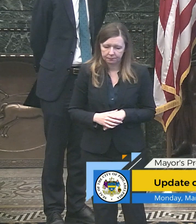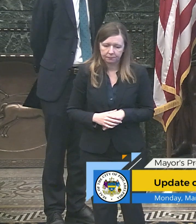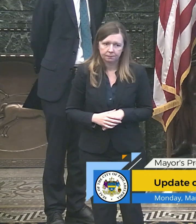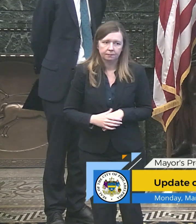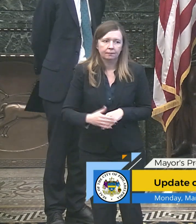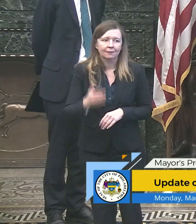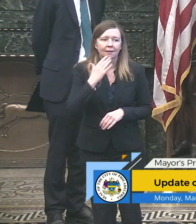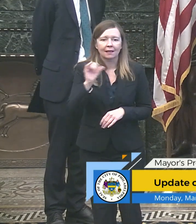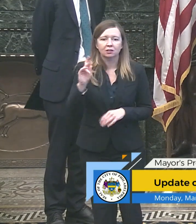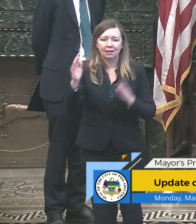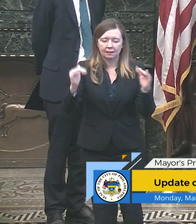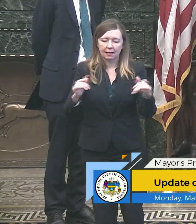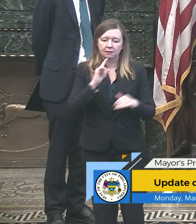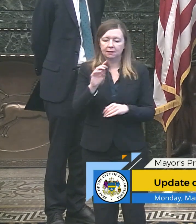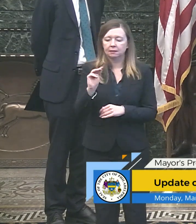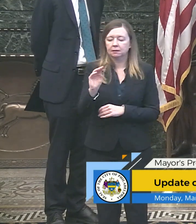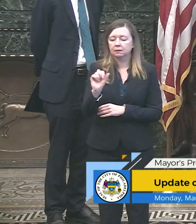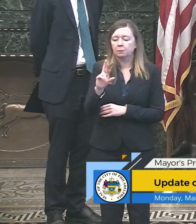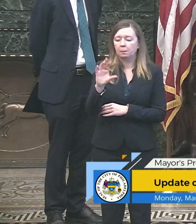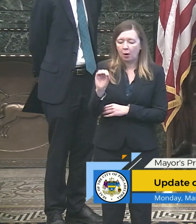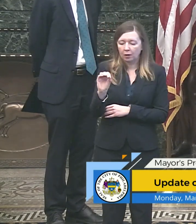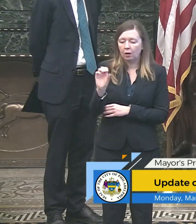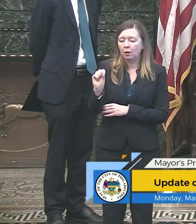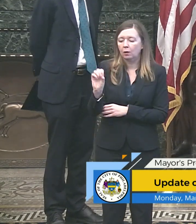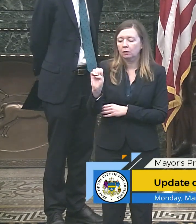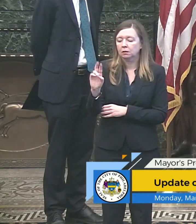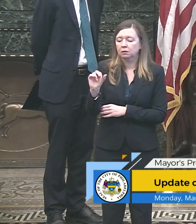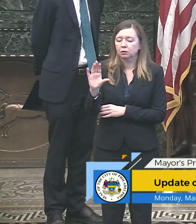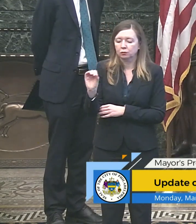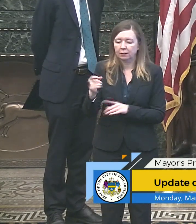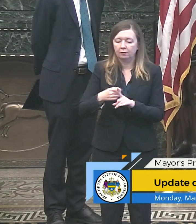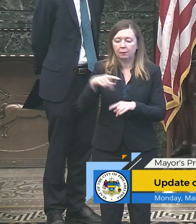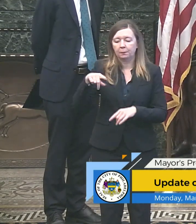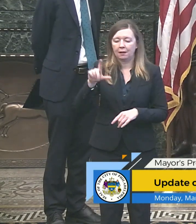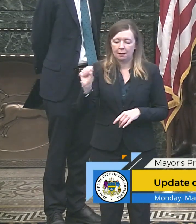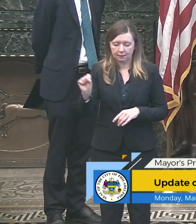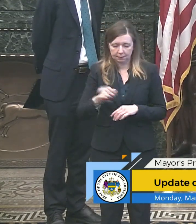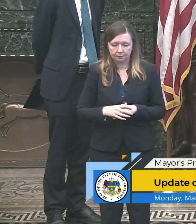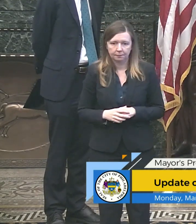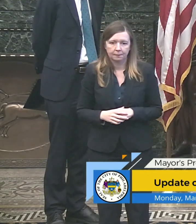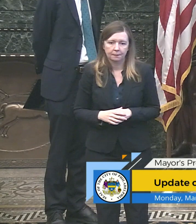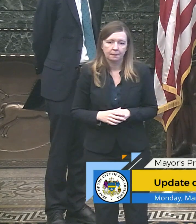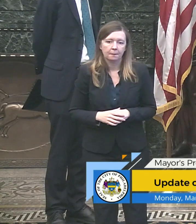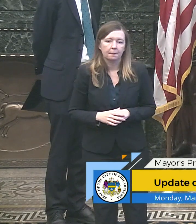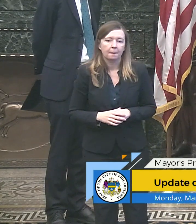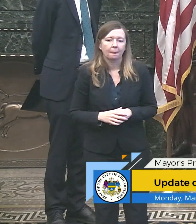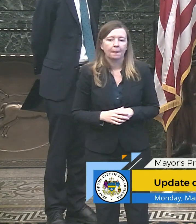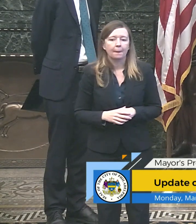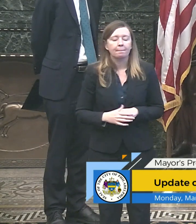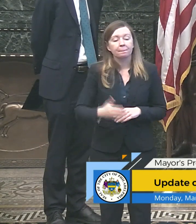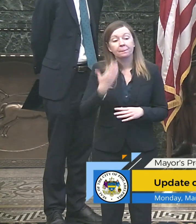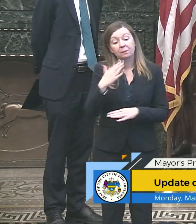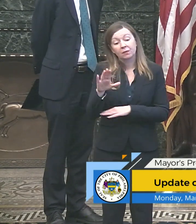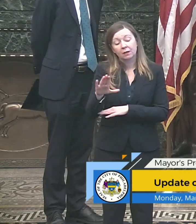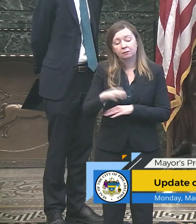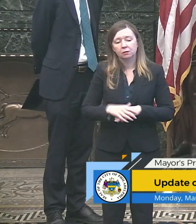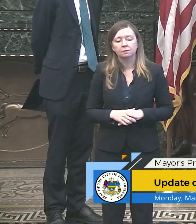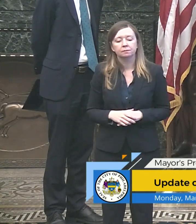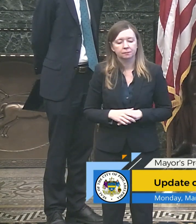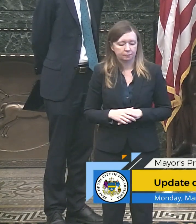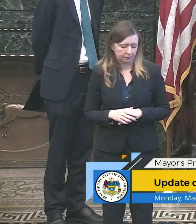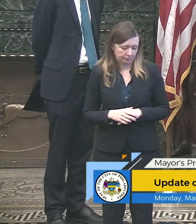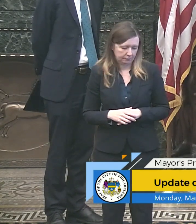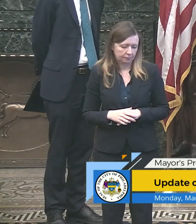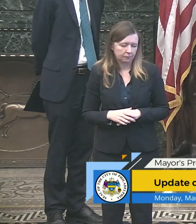right, thanks, Jack. Next up is Marco Serino of PLS Reporter. Good afternoon, thank you. I did